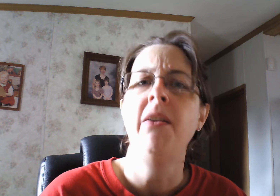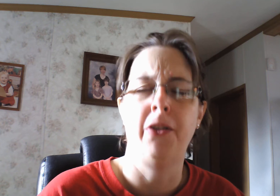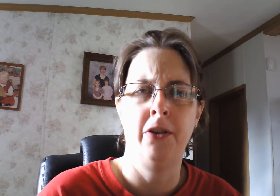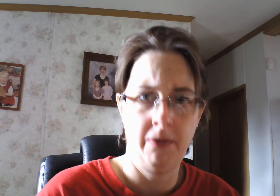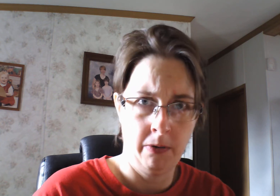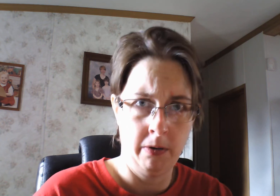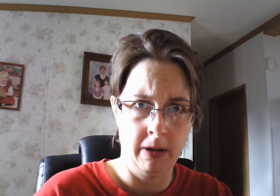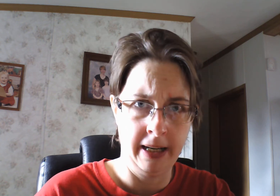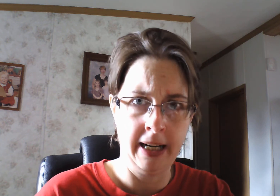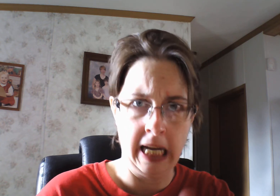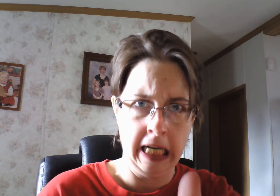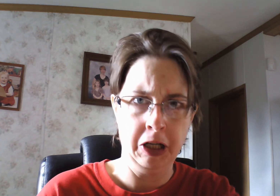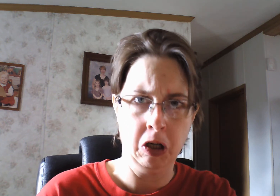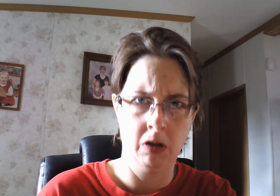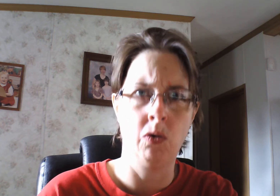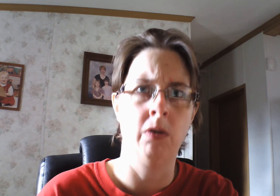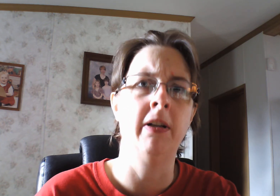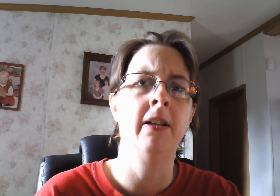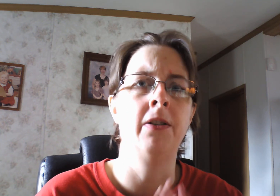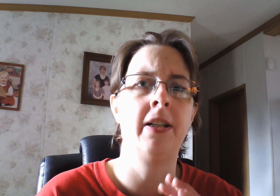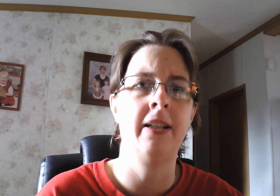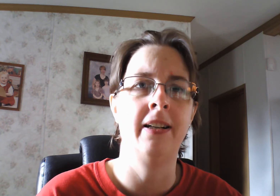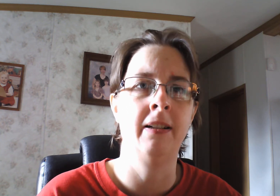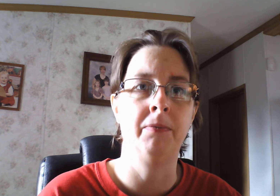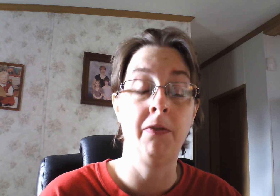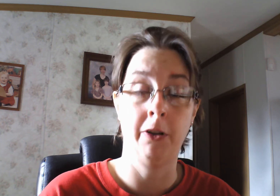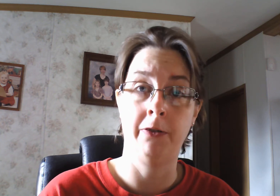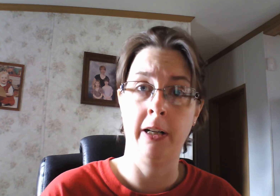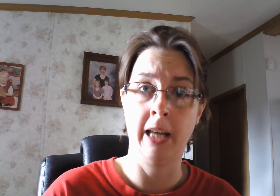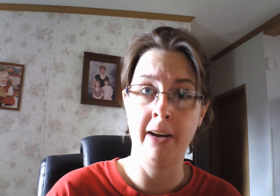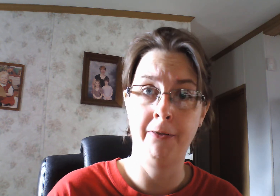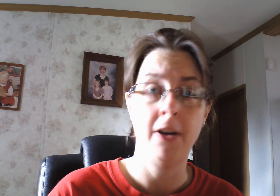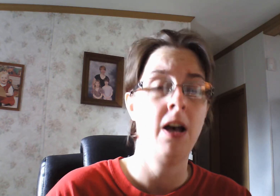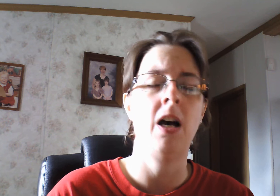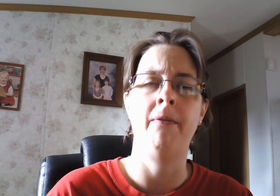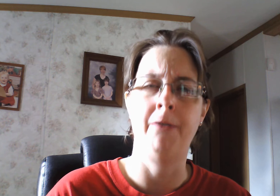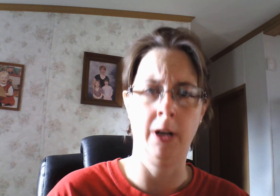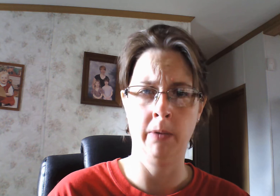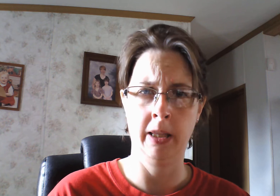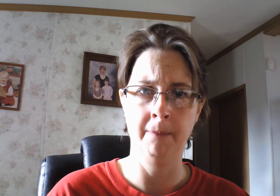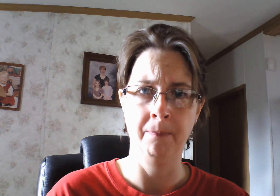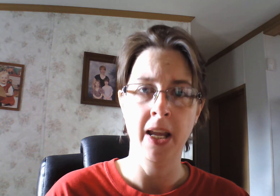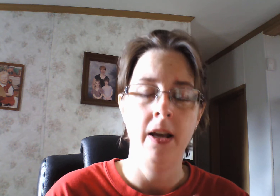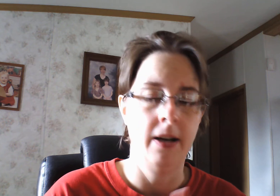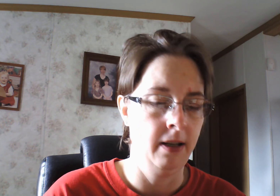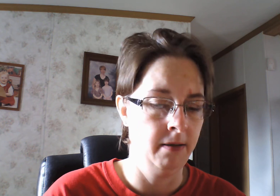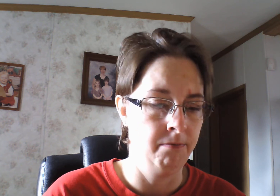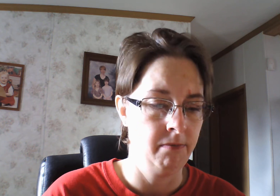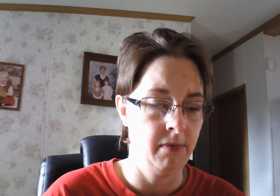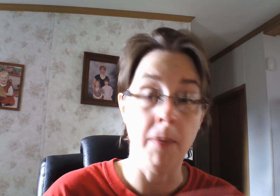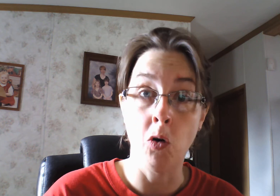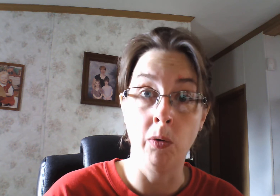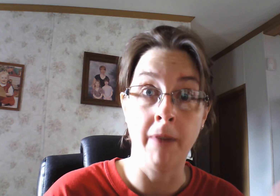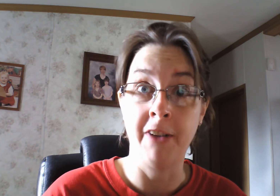those of you who are dedicated and hardcore runners, feel free to laugh. I'm fine with it. I'm old, I'm fat,